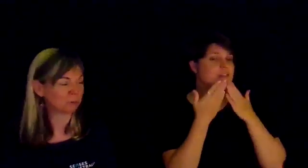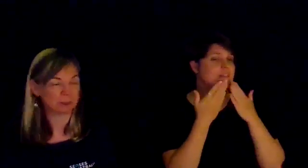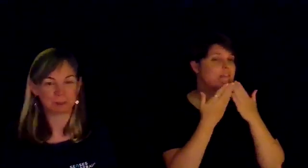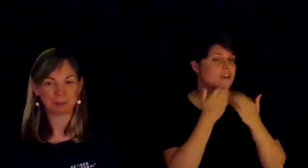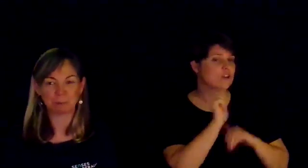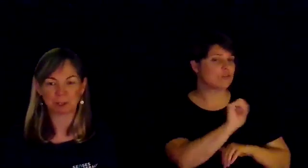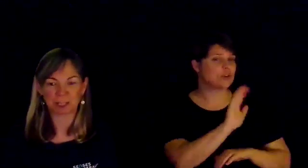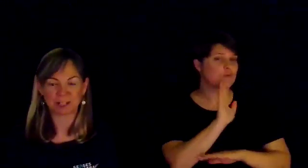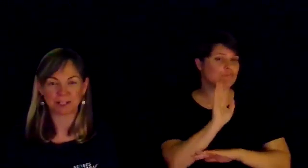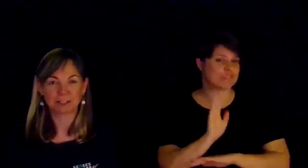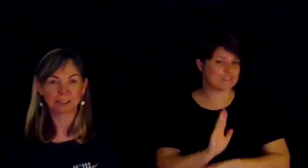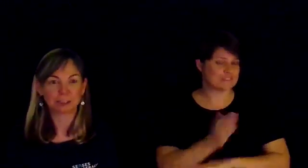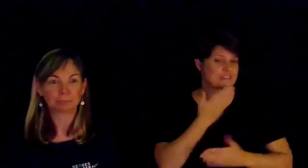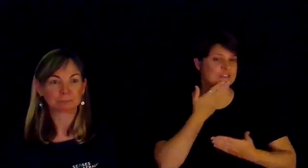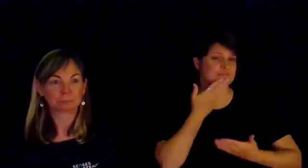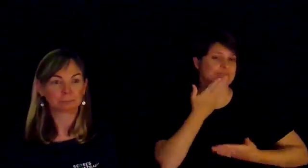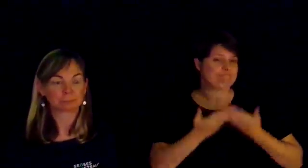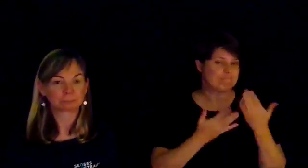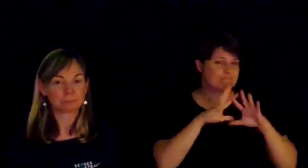for your input today.